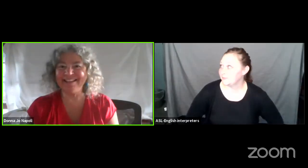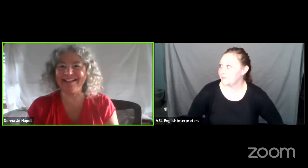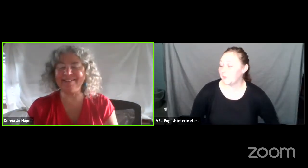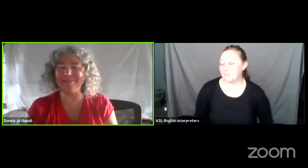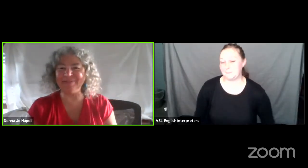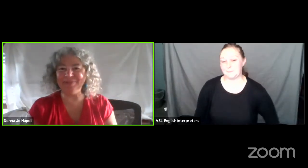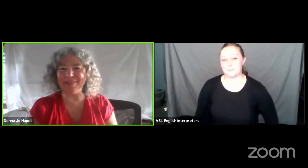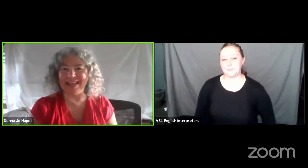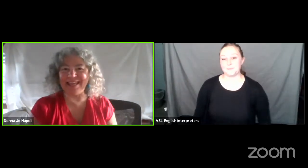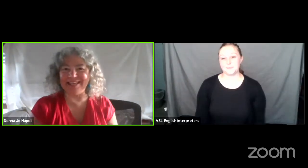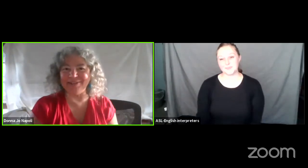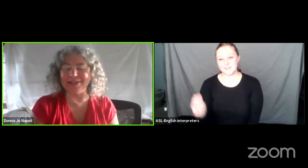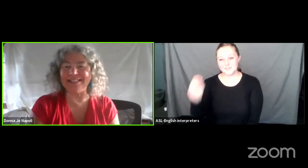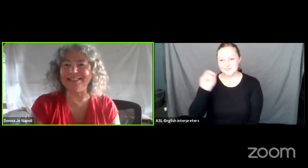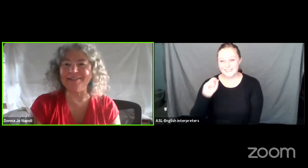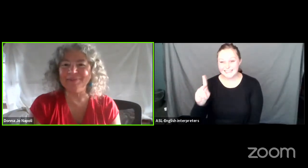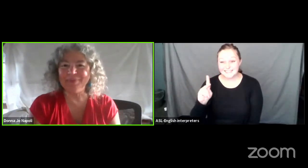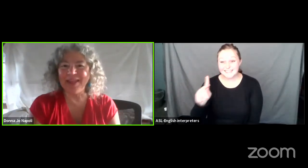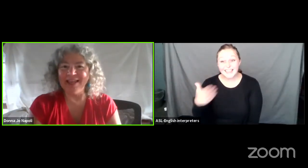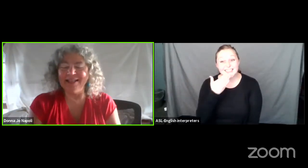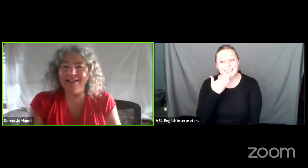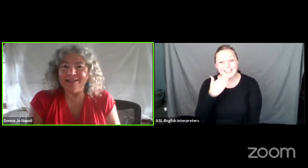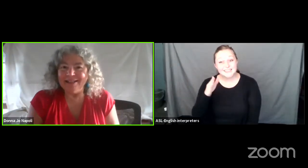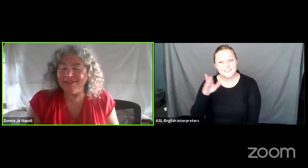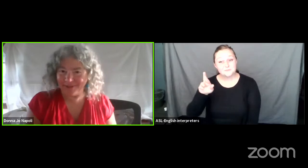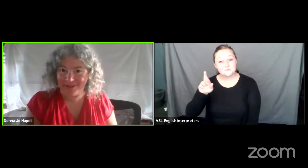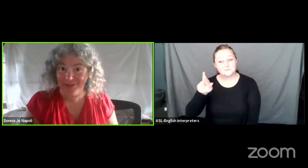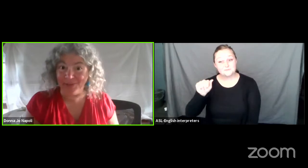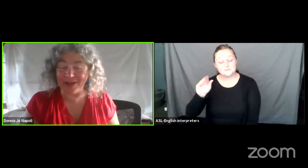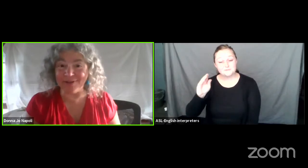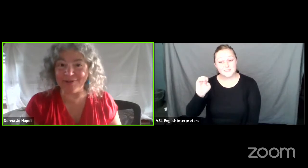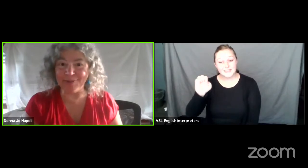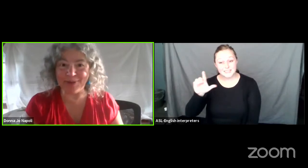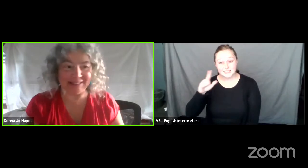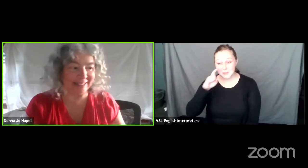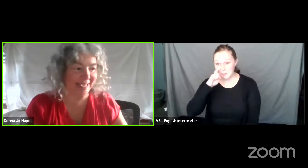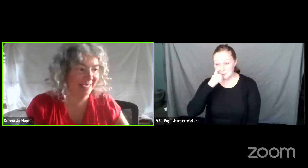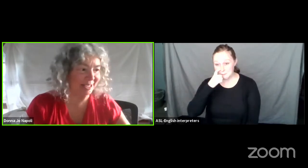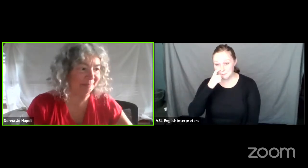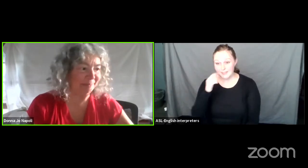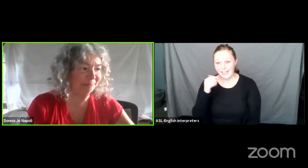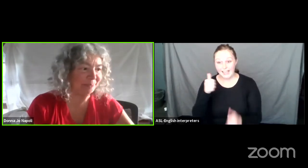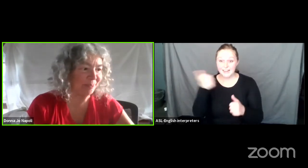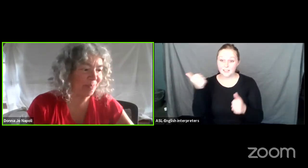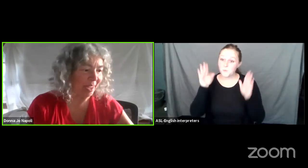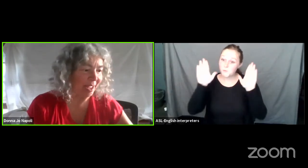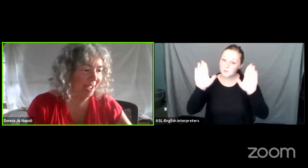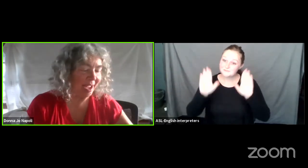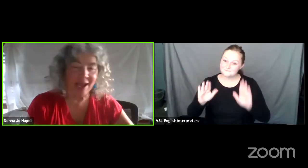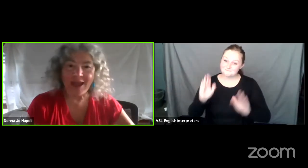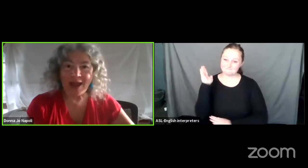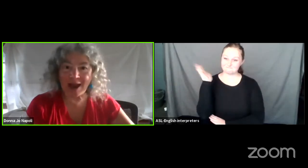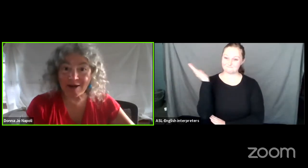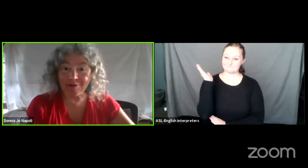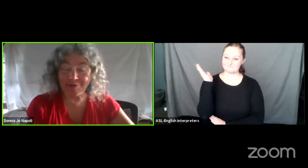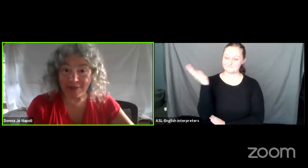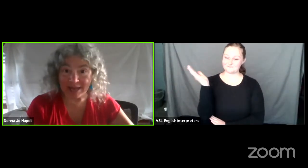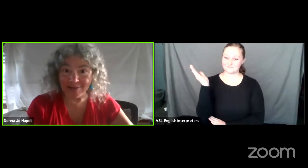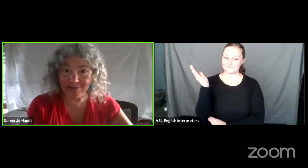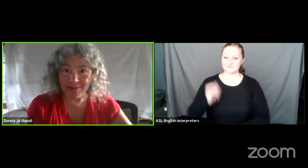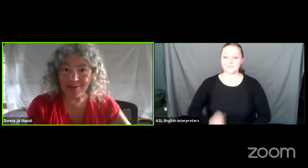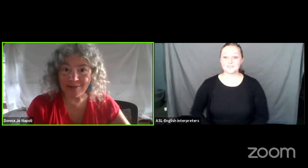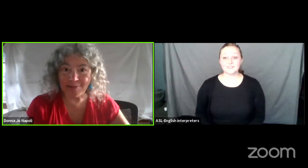Okay. Thank you, Rachel. Another wonderful presentation.